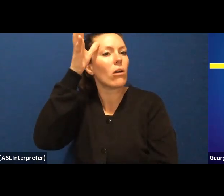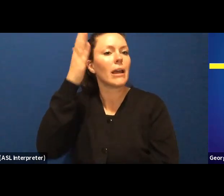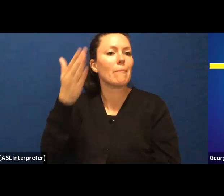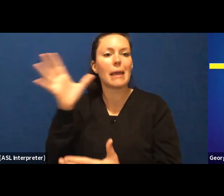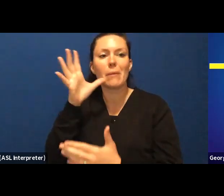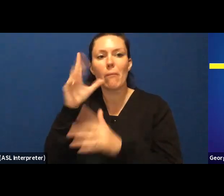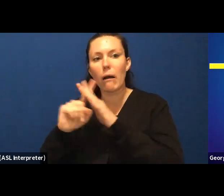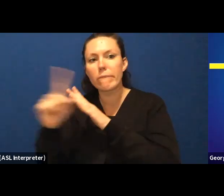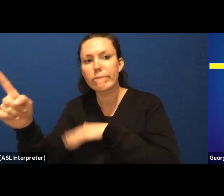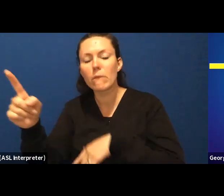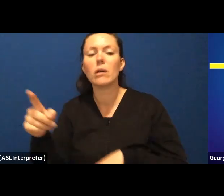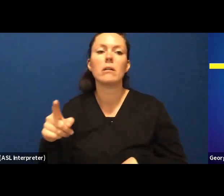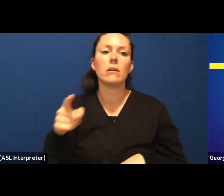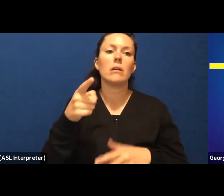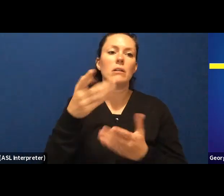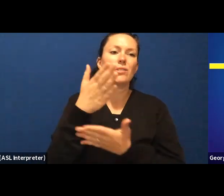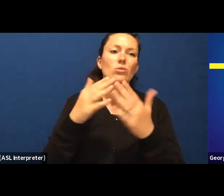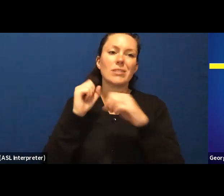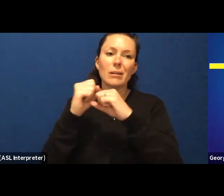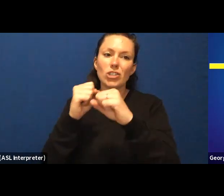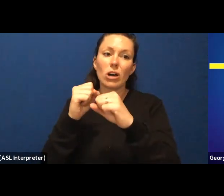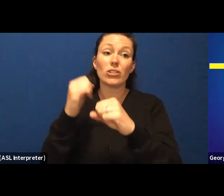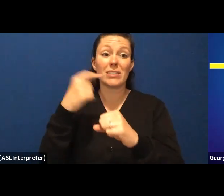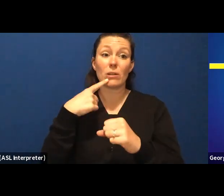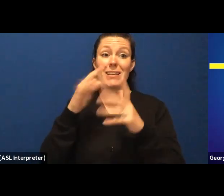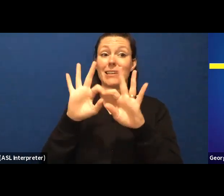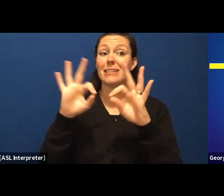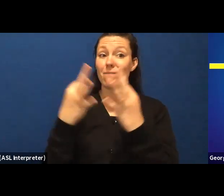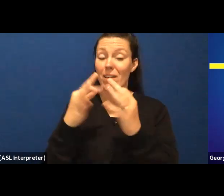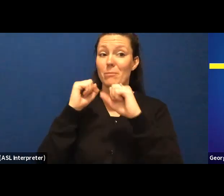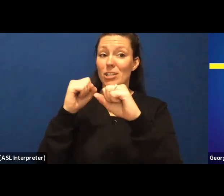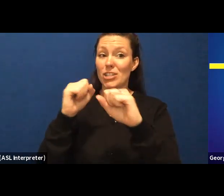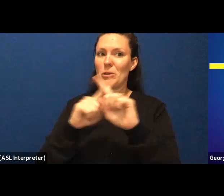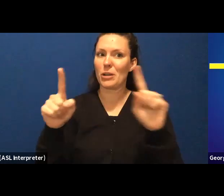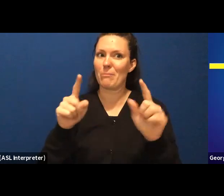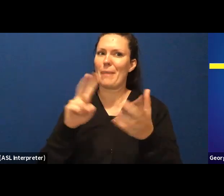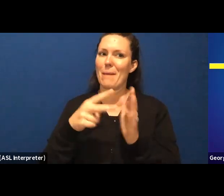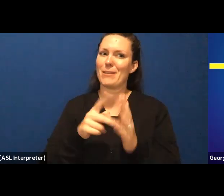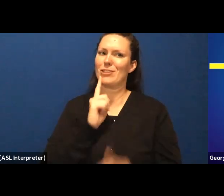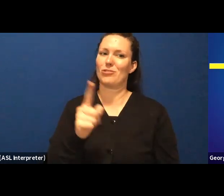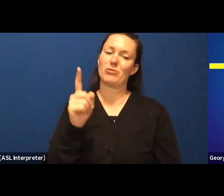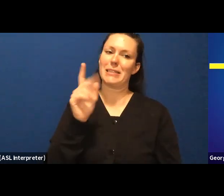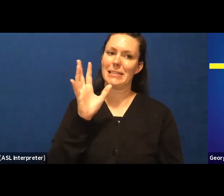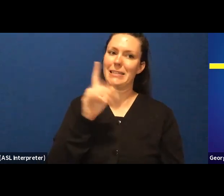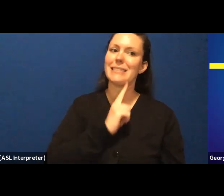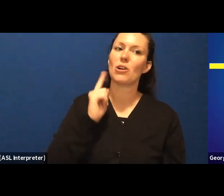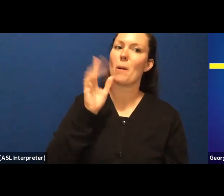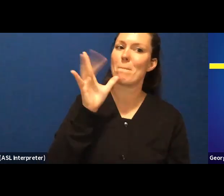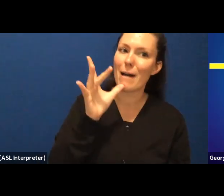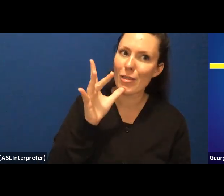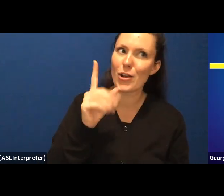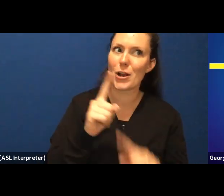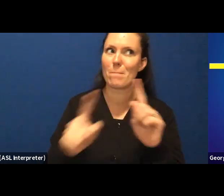some of the shelters, that it's a family shelter, but it's for a female, single mother, but not a